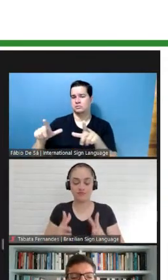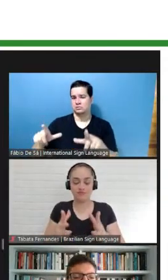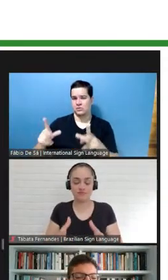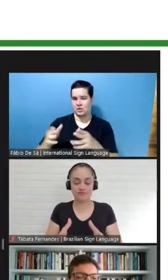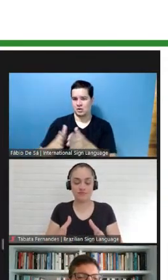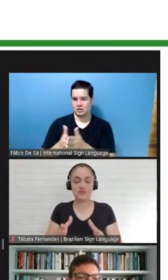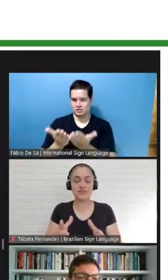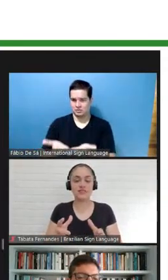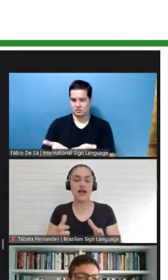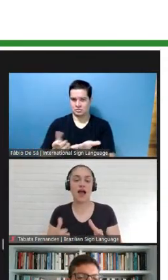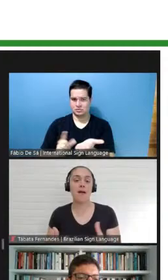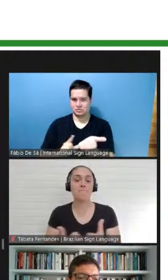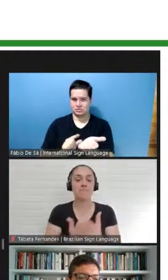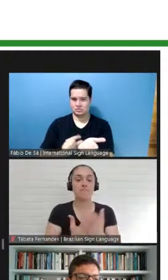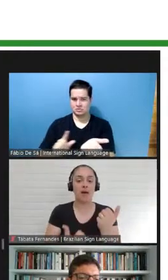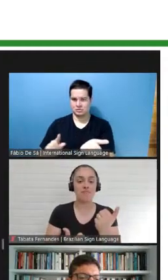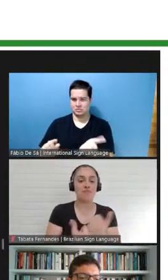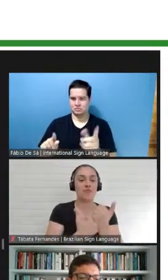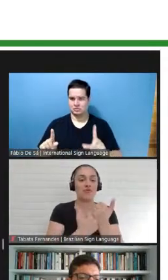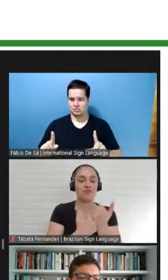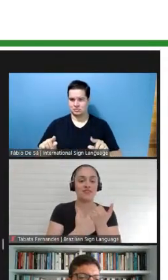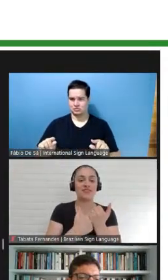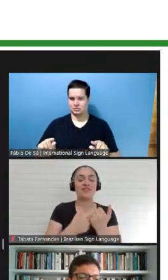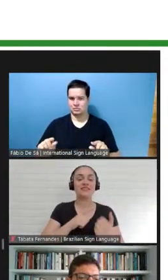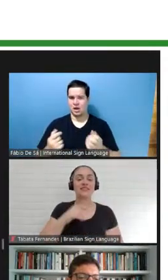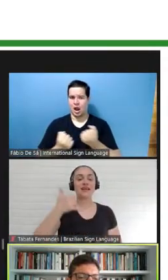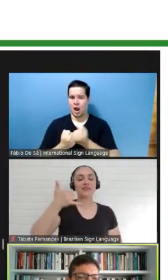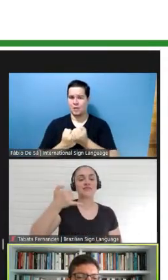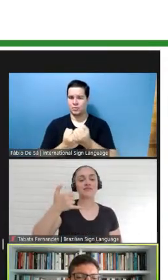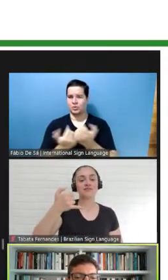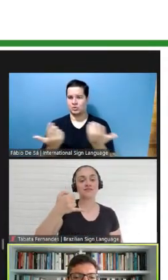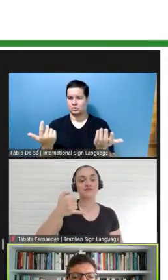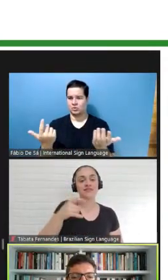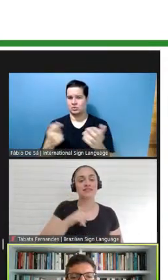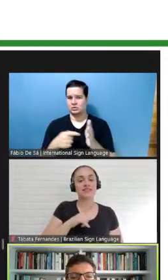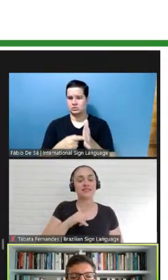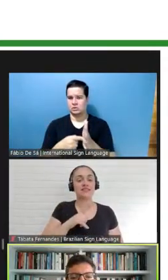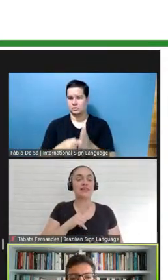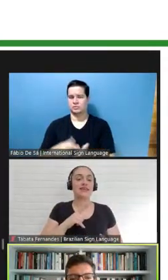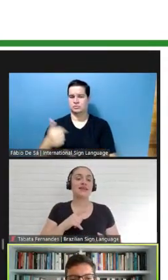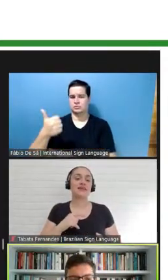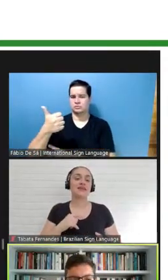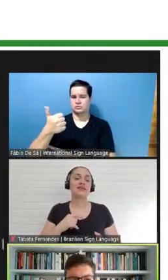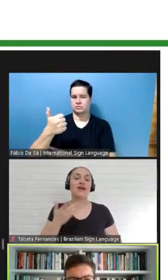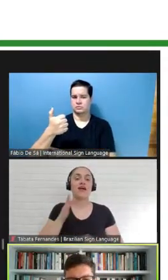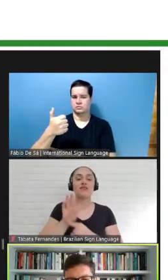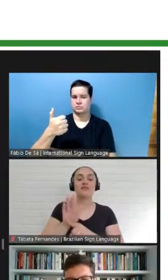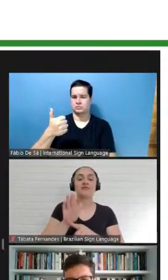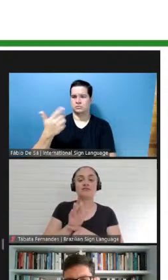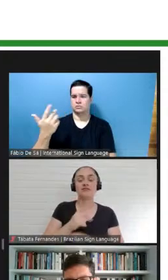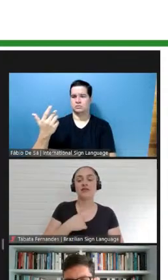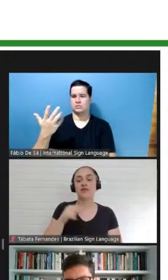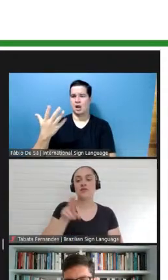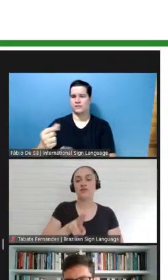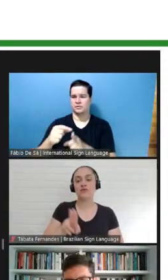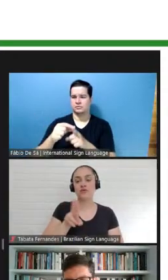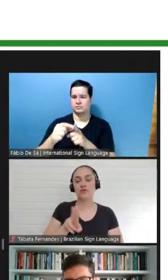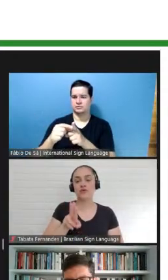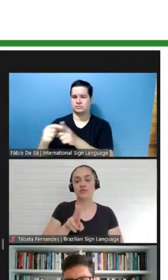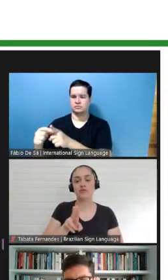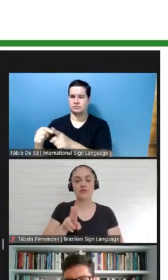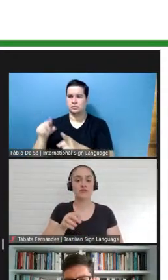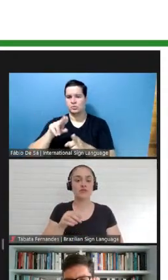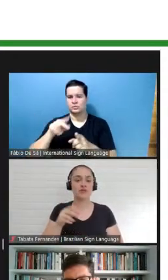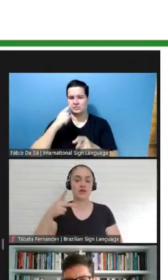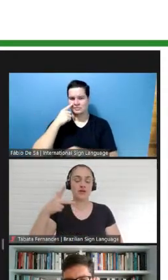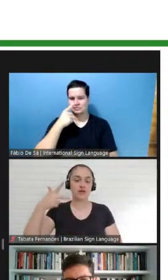activity. So if I have very young students in a classroom, for example, I might want to be using self-opening scissors if they've got